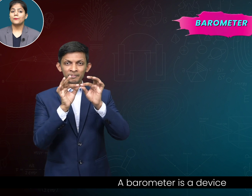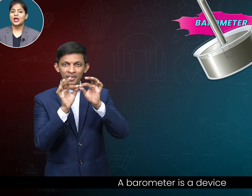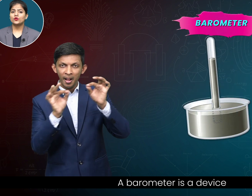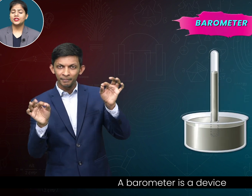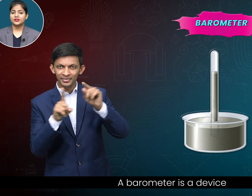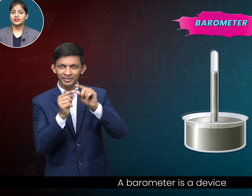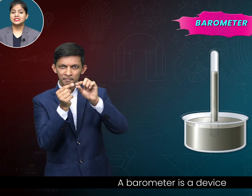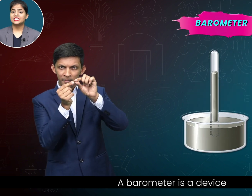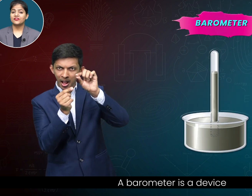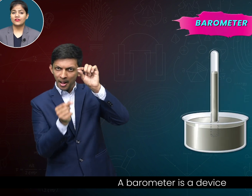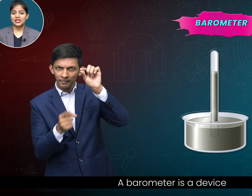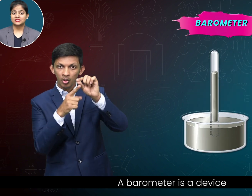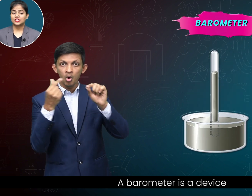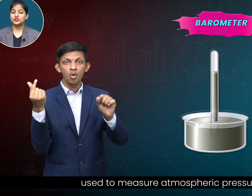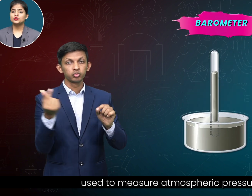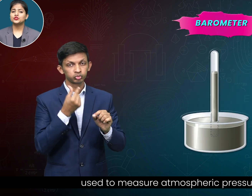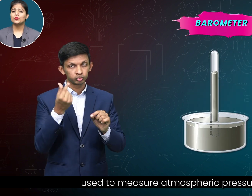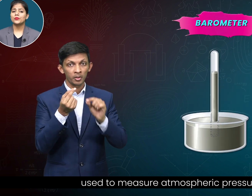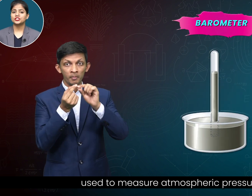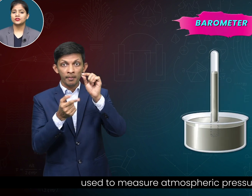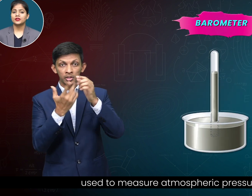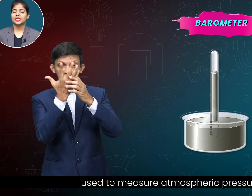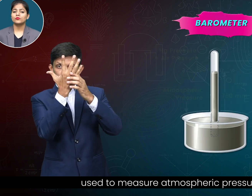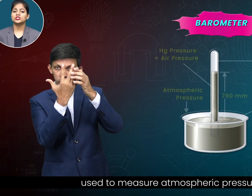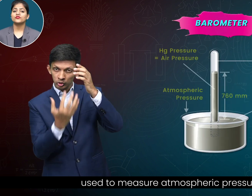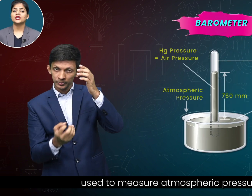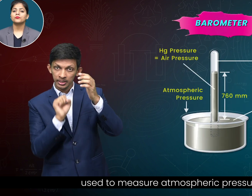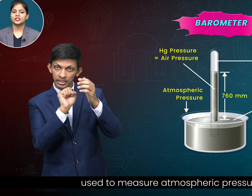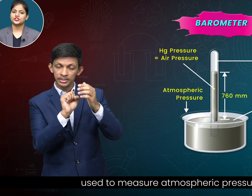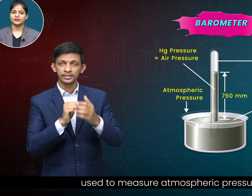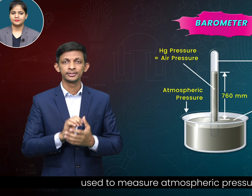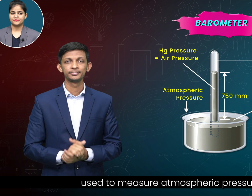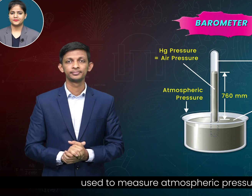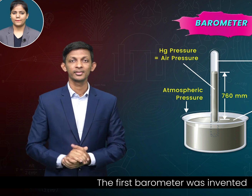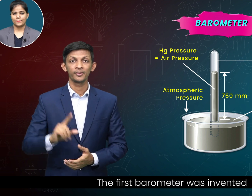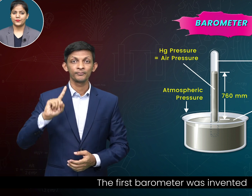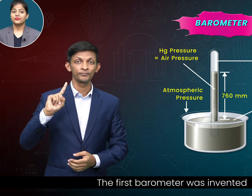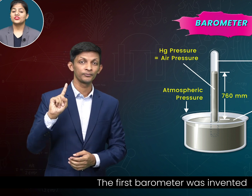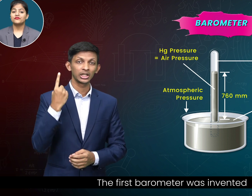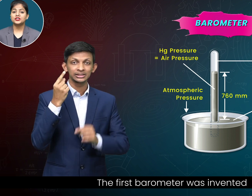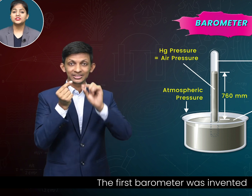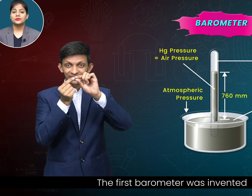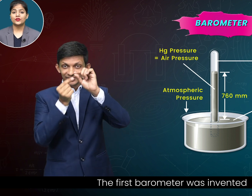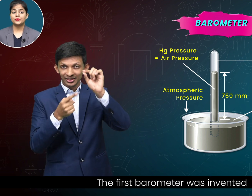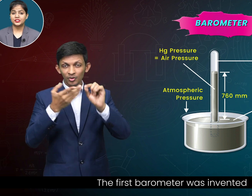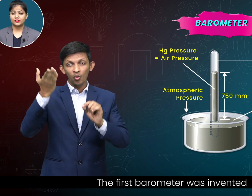A barometer is a device used to measure atmospheric pressure. The first barometer